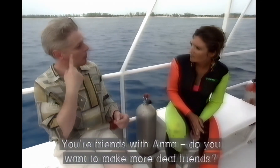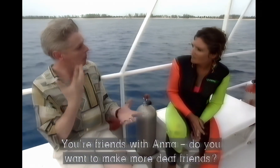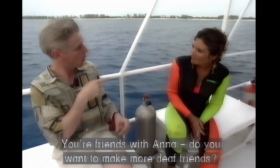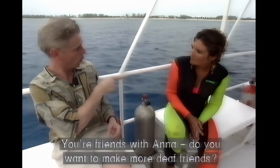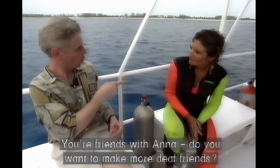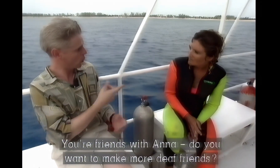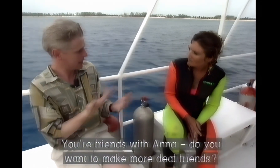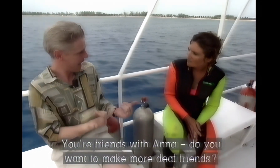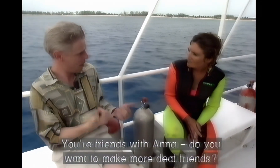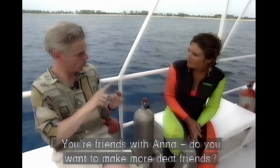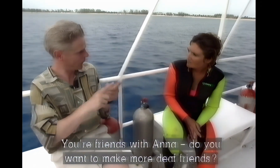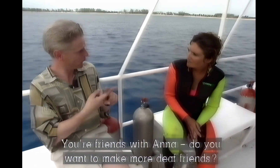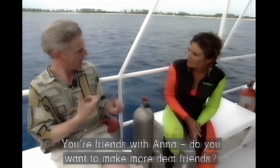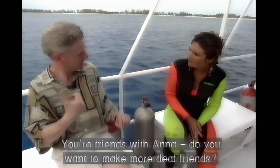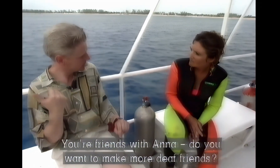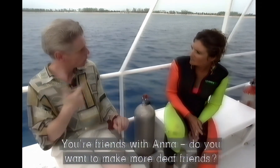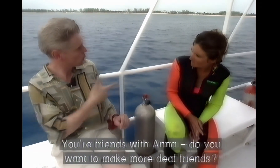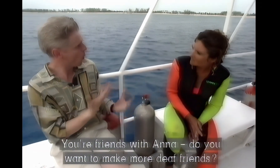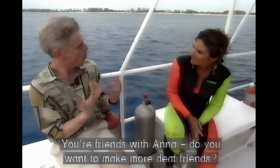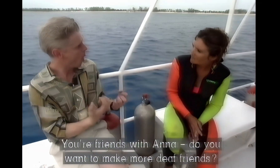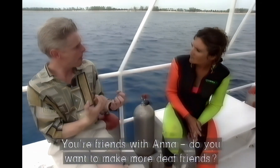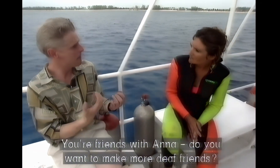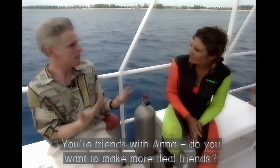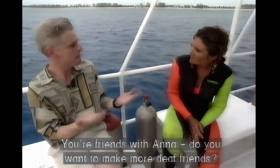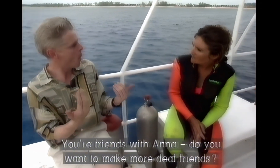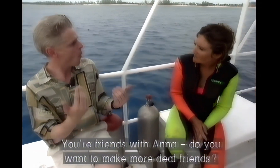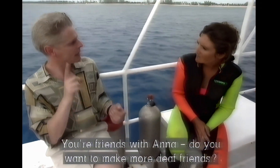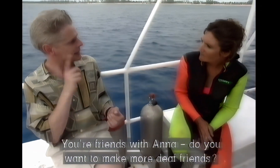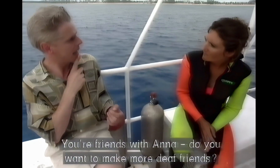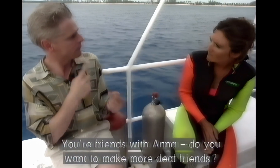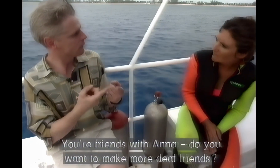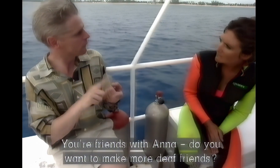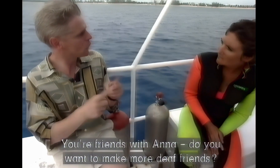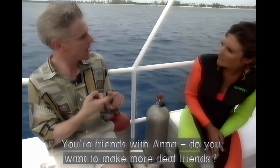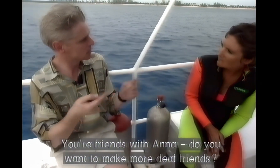Well, now you're friends with Anna. Do you want to make more deaf friends?